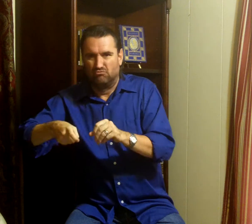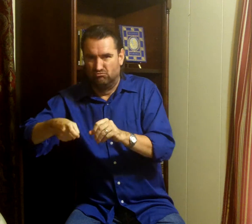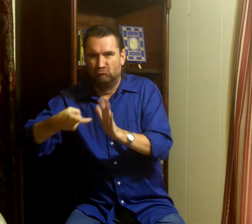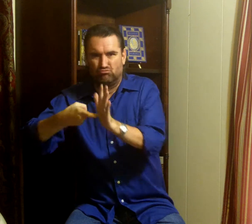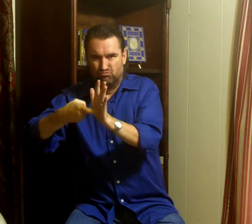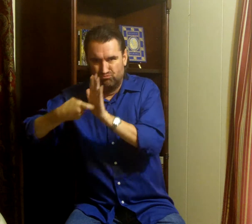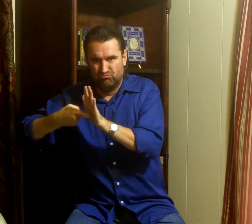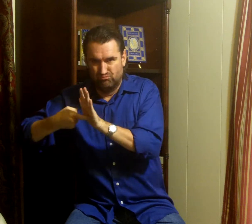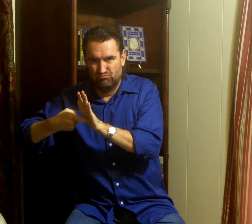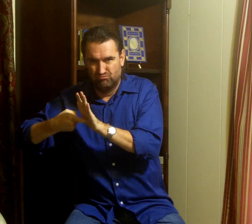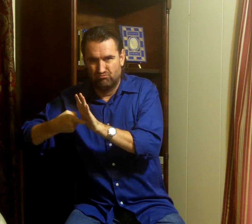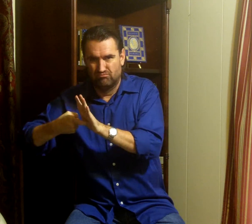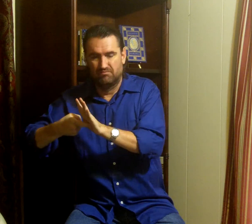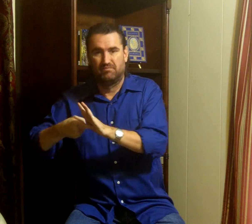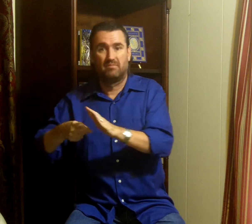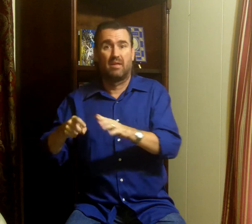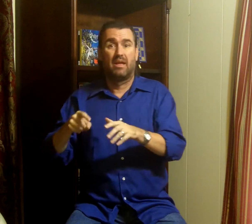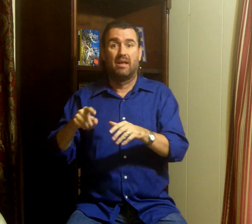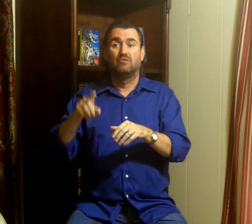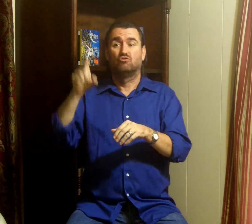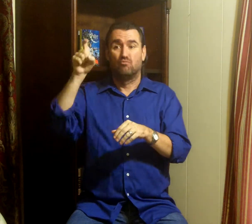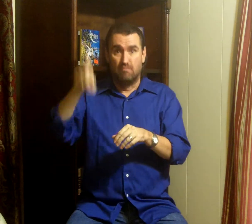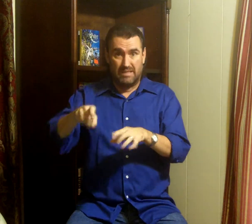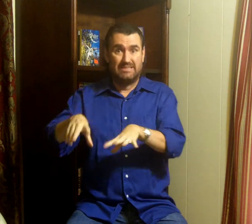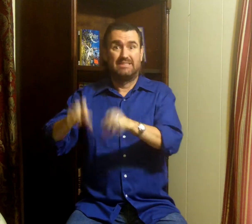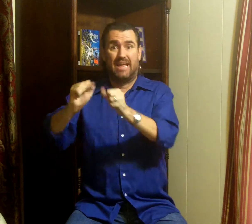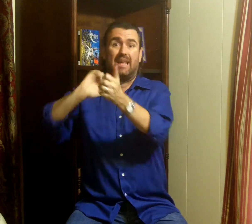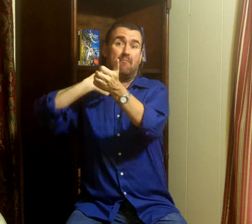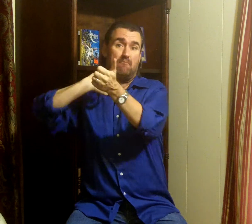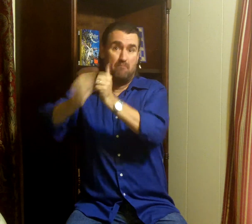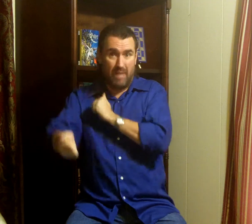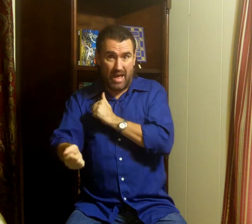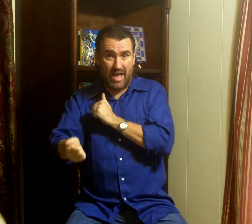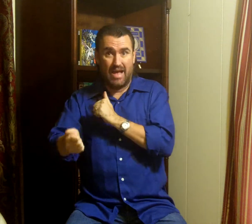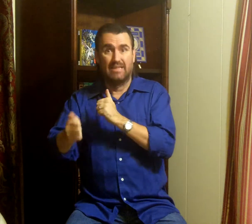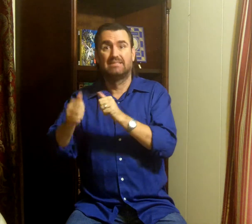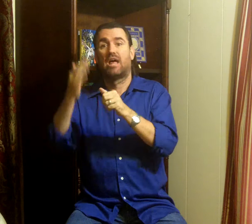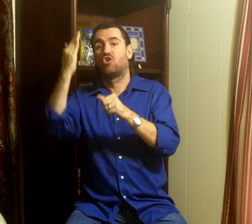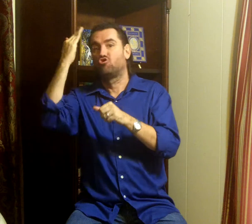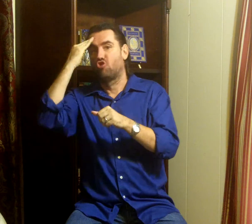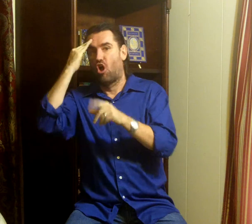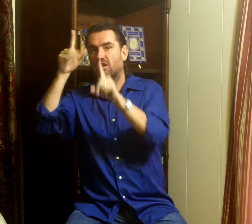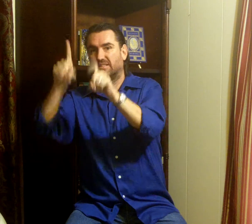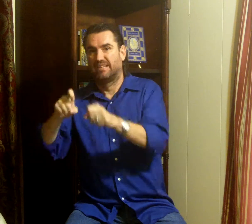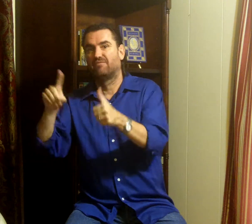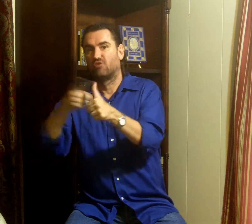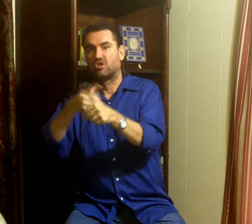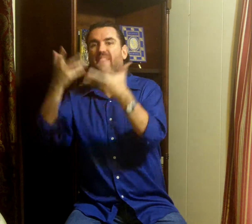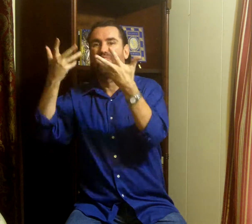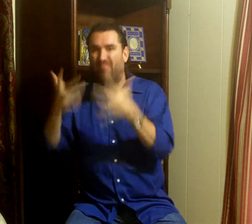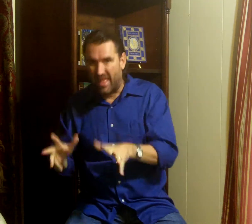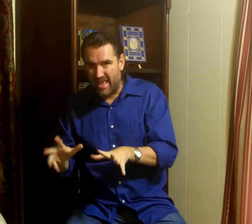is in place. You must take it. You must pass it before they'll let you sit for a performance test. Now,